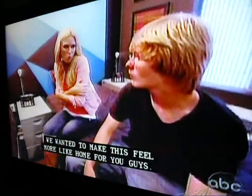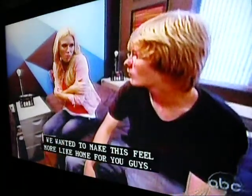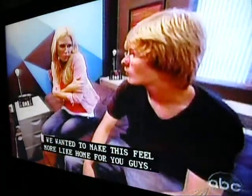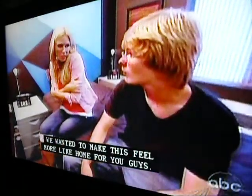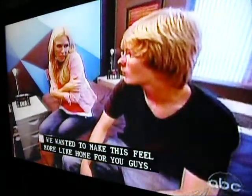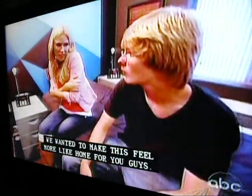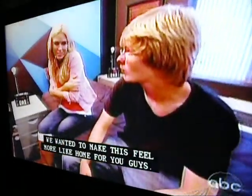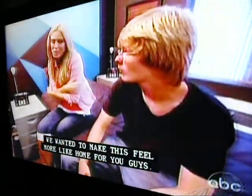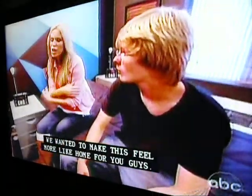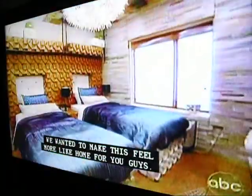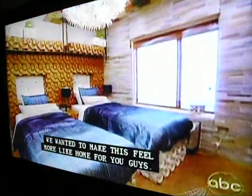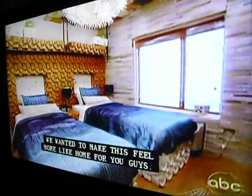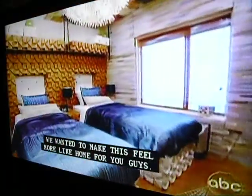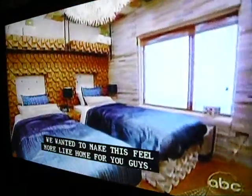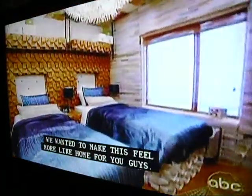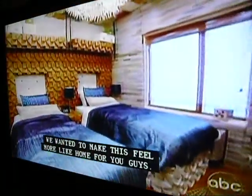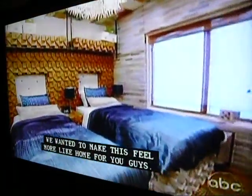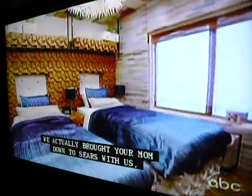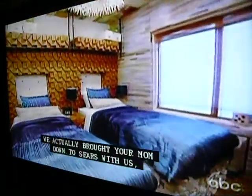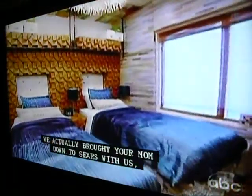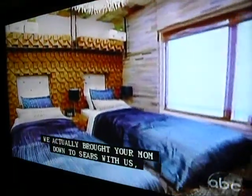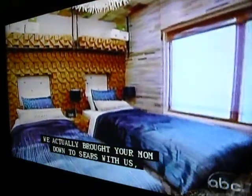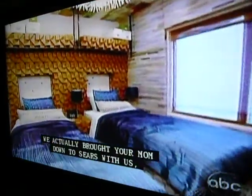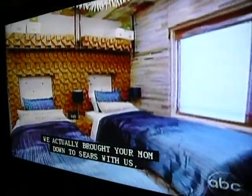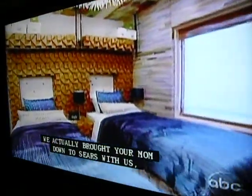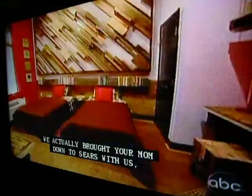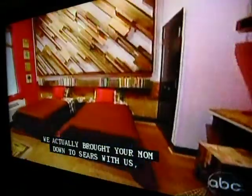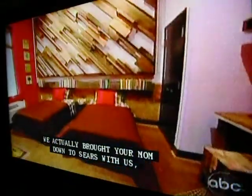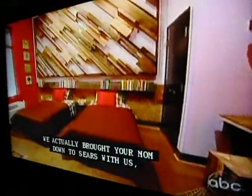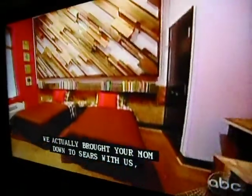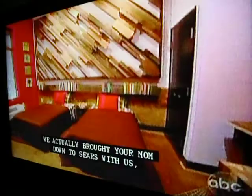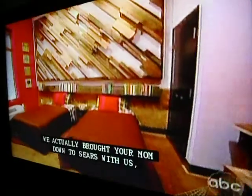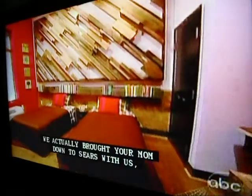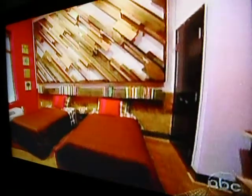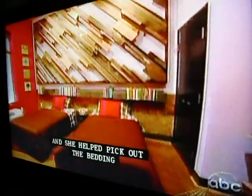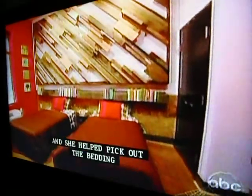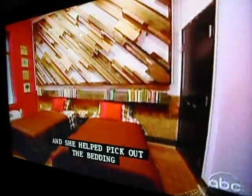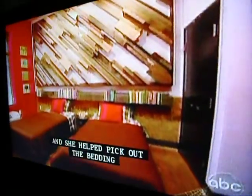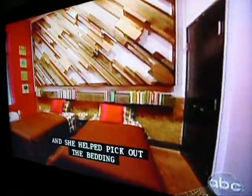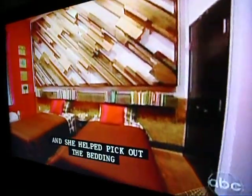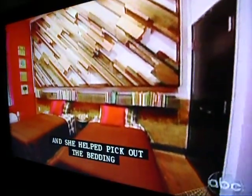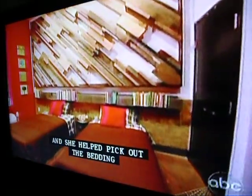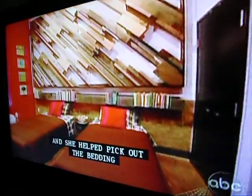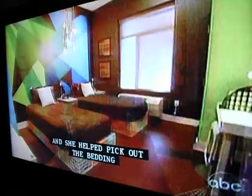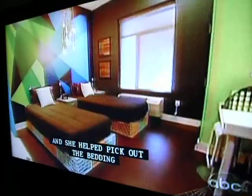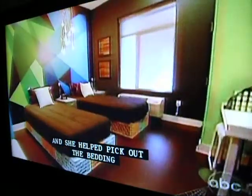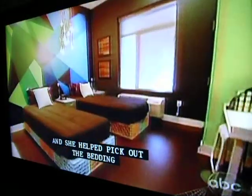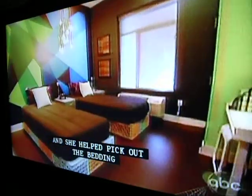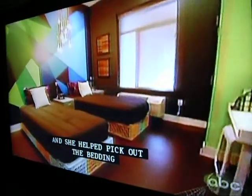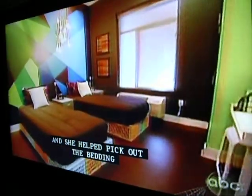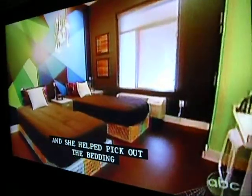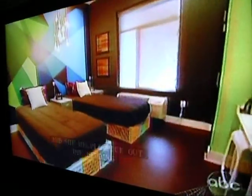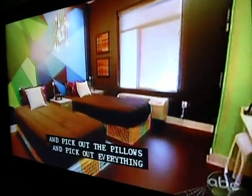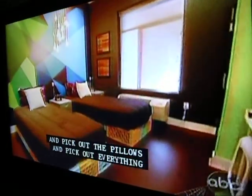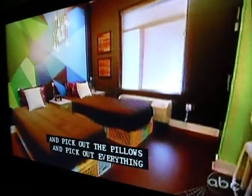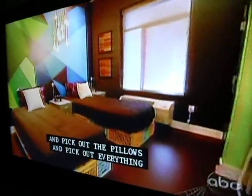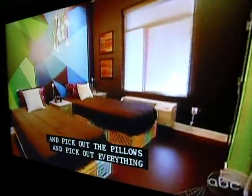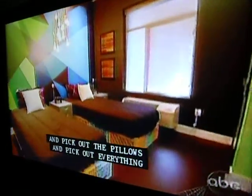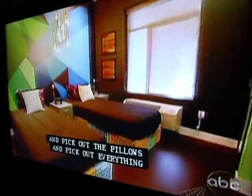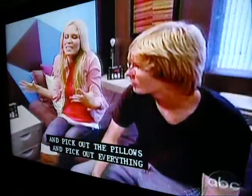for you guys. We actually brought your mom down to Sears with us, and she helped pick out the bedding and pick out the pillows and pick out everything so it